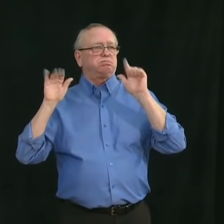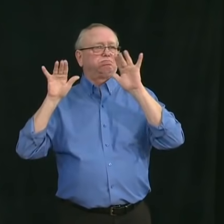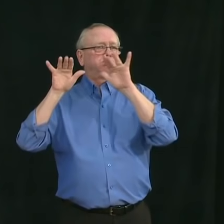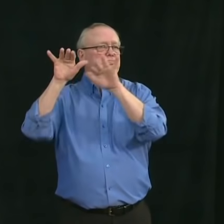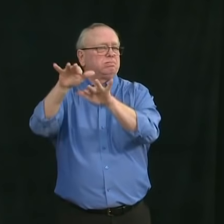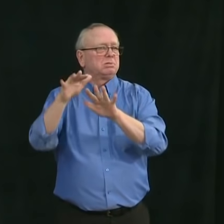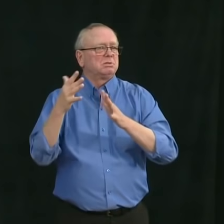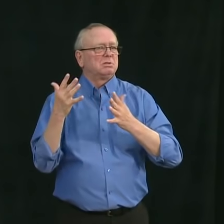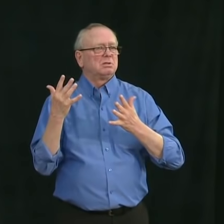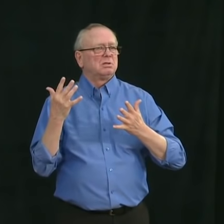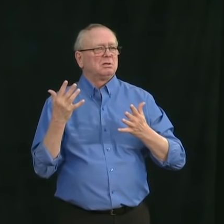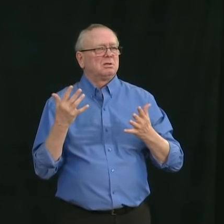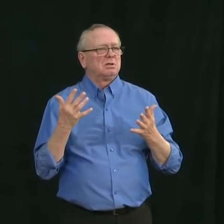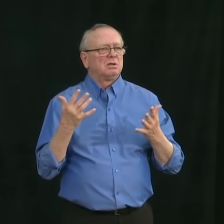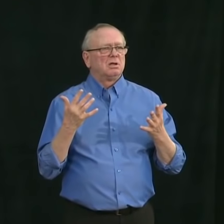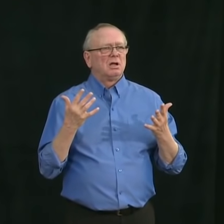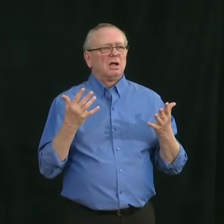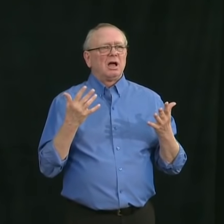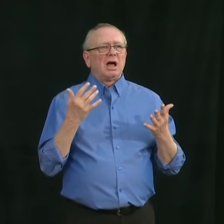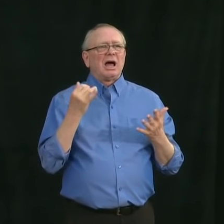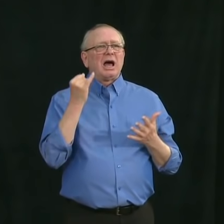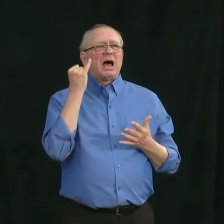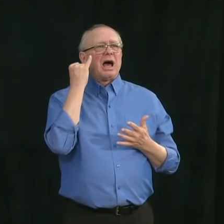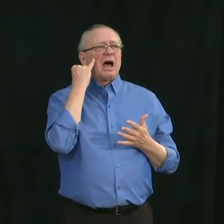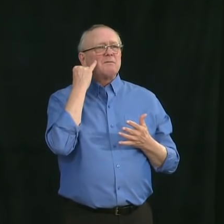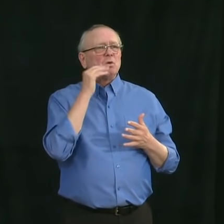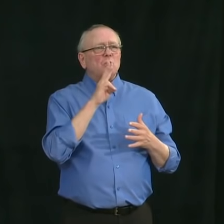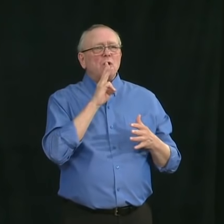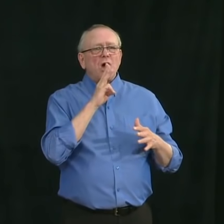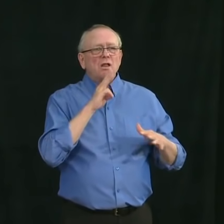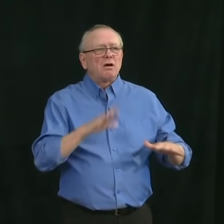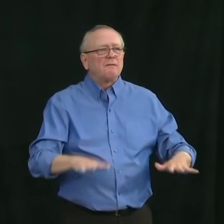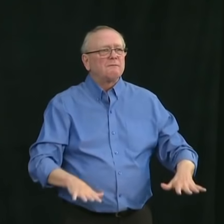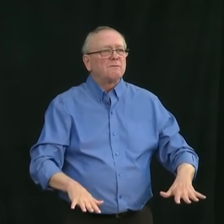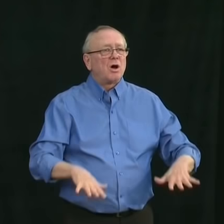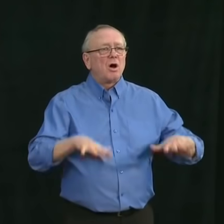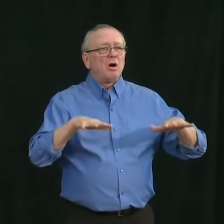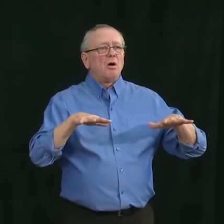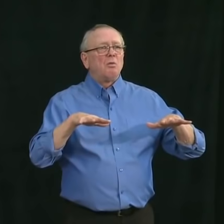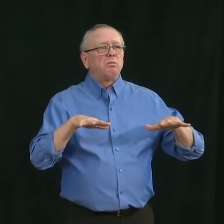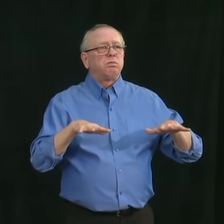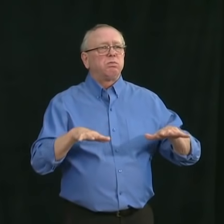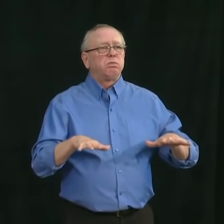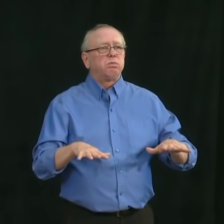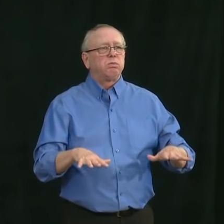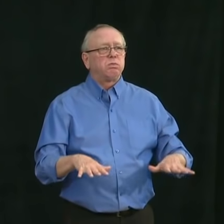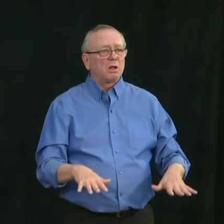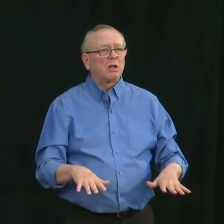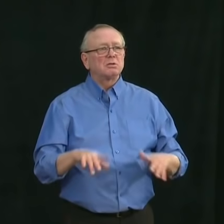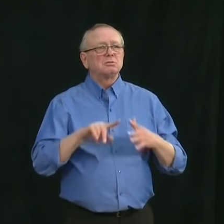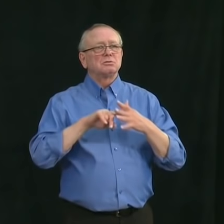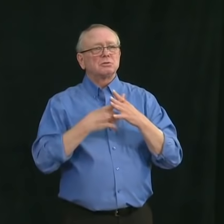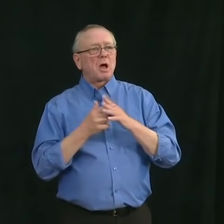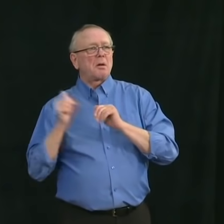once these floodwaters recede and they begin the process of rebuilding whatever it is they may have